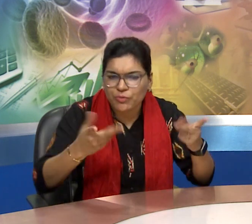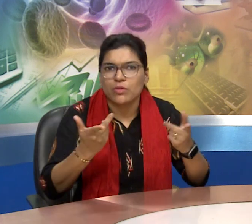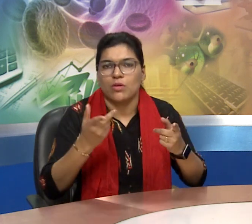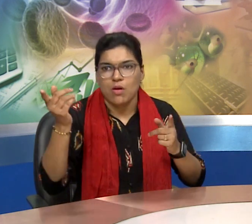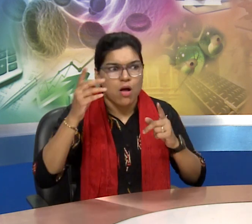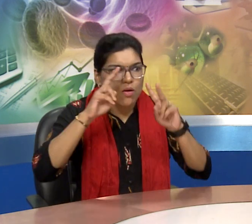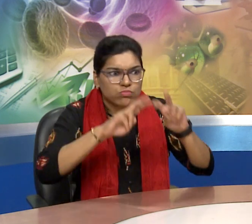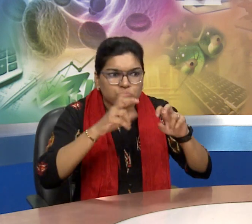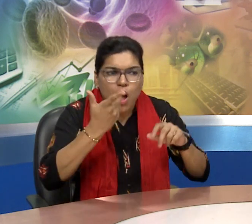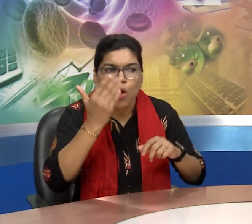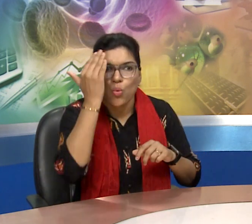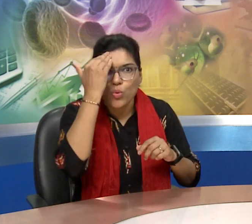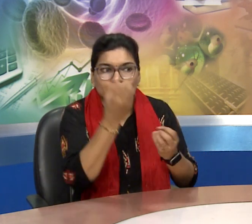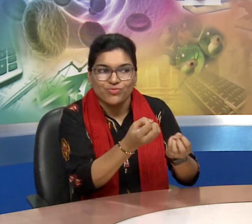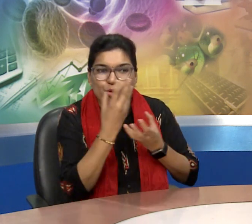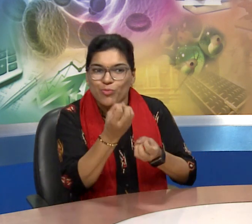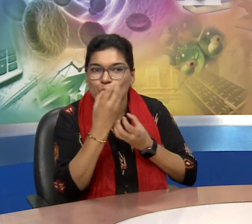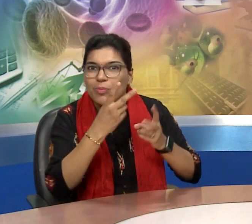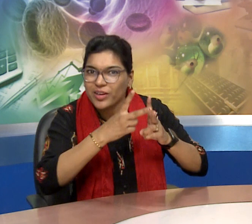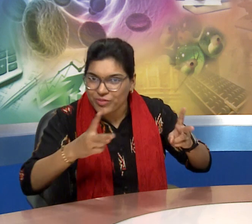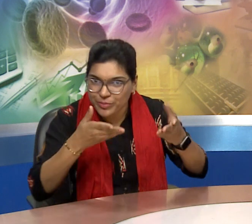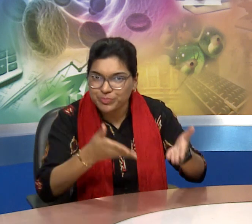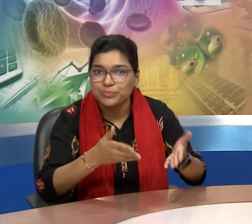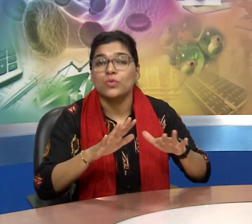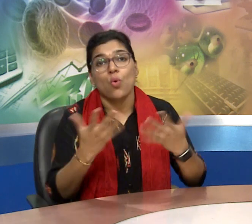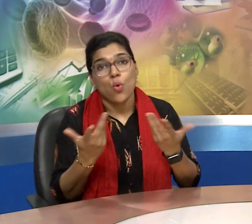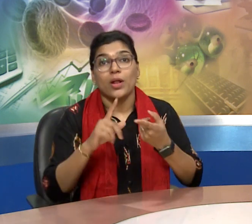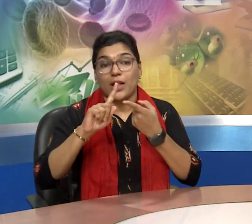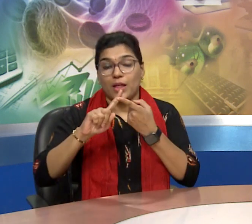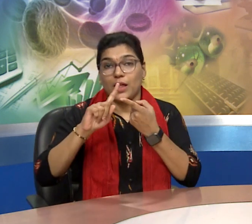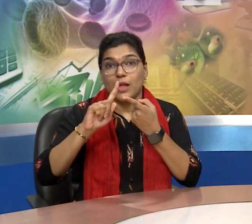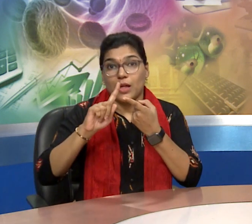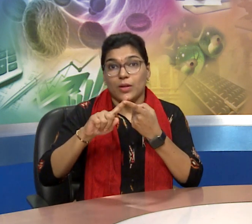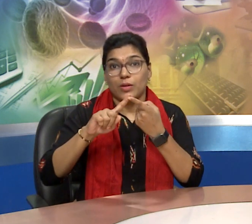So there are different ways, different methods through which